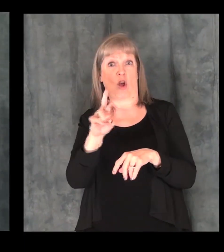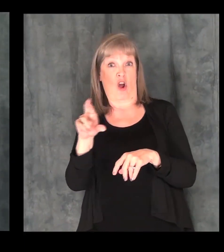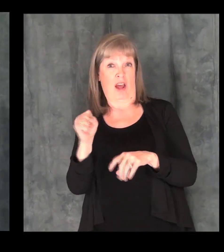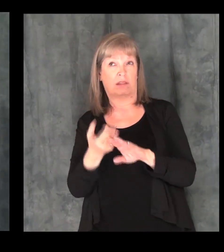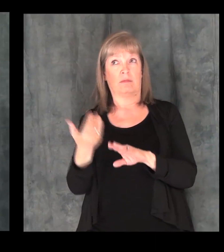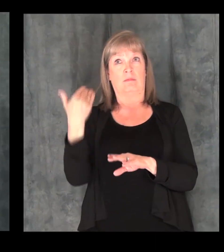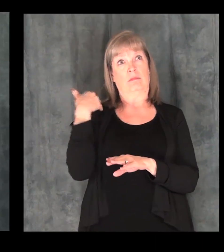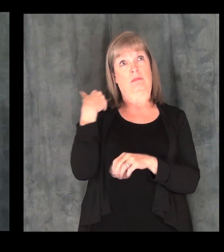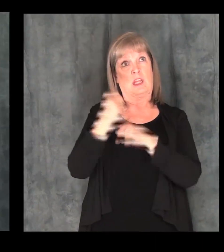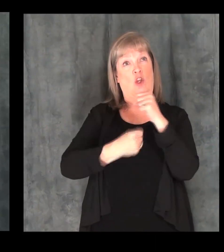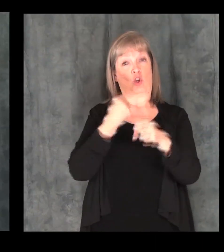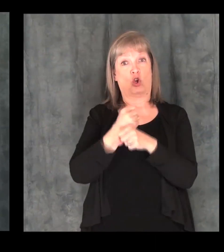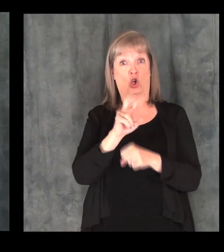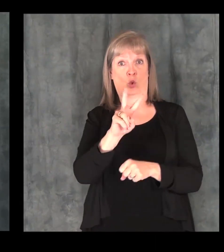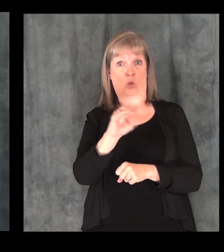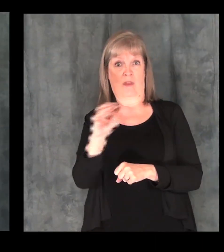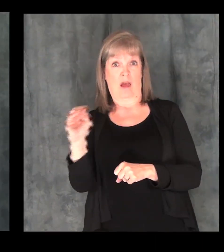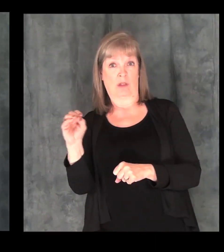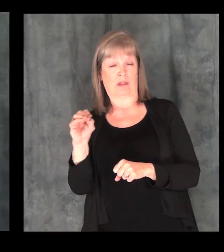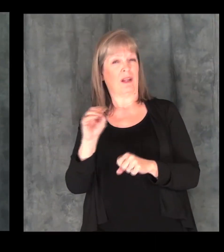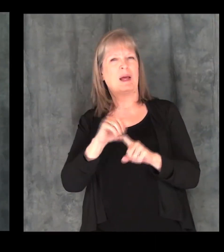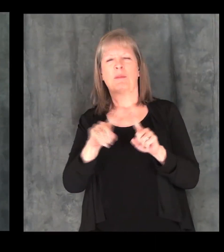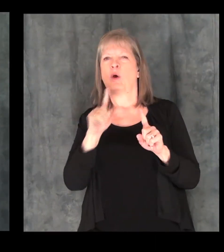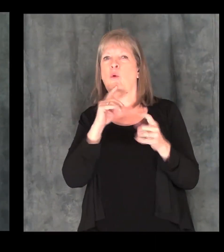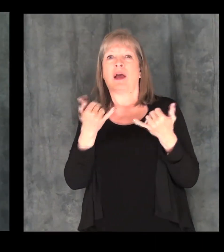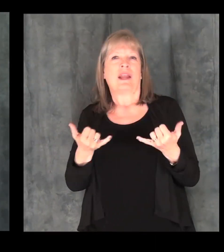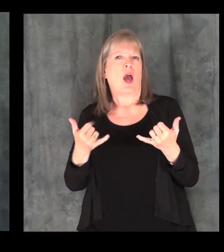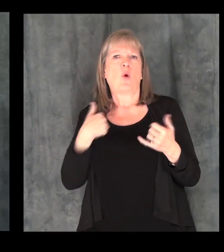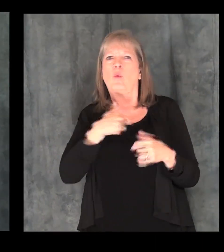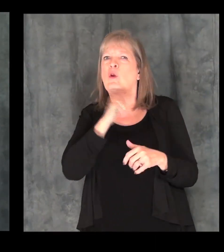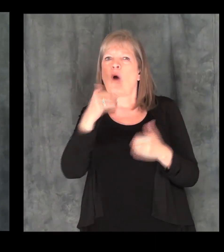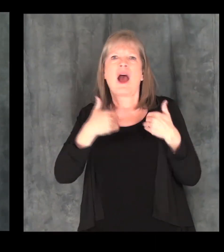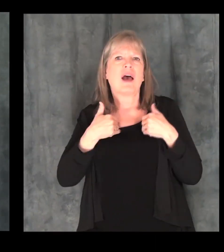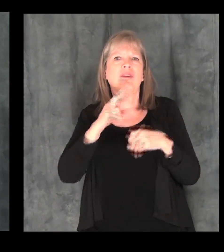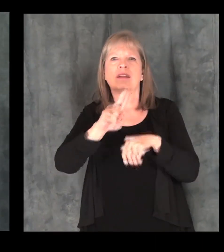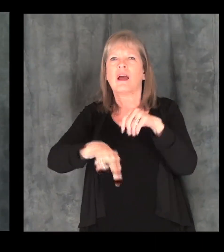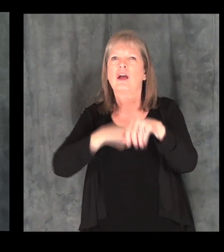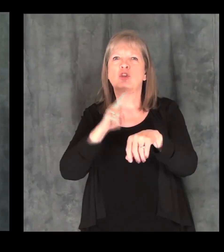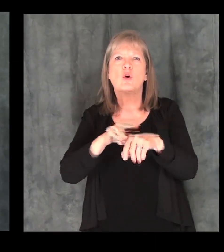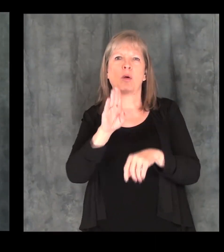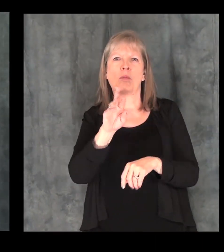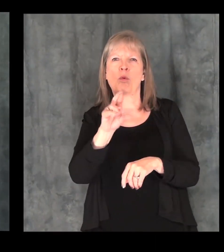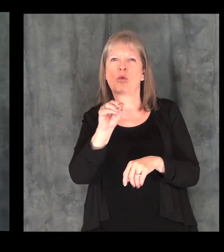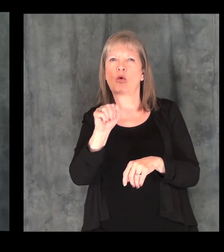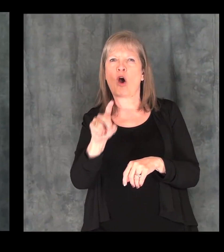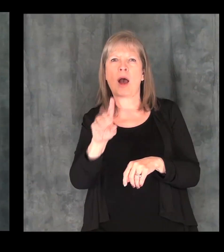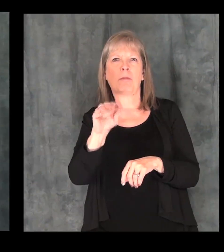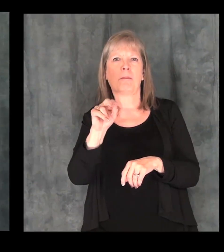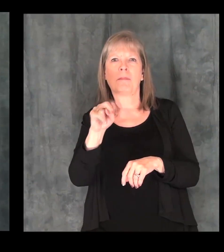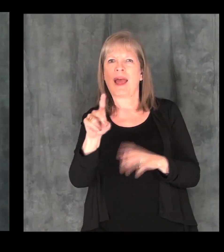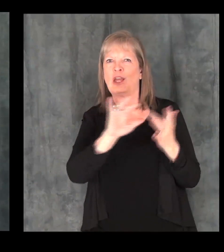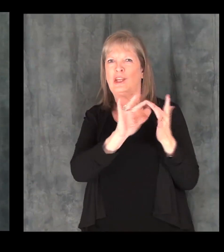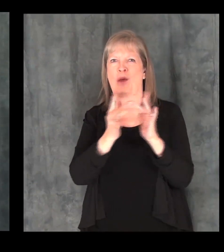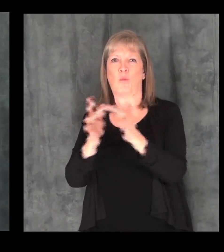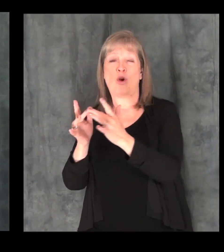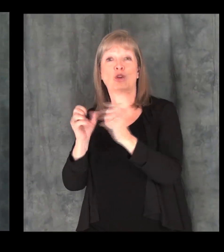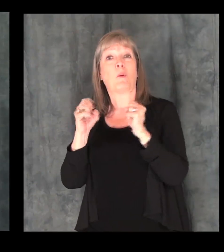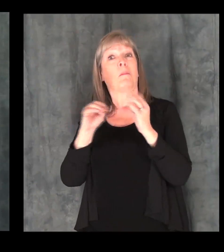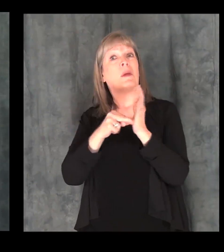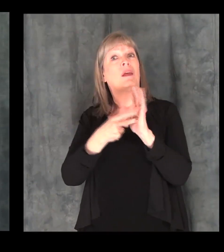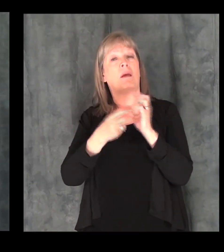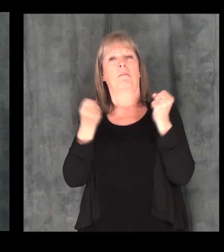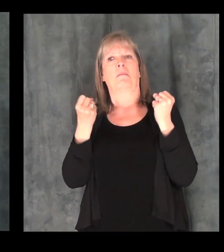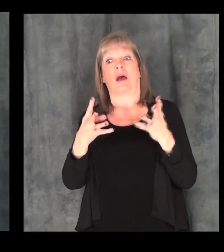but back then we still don't have a national broadband network, so many parts of Australia still, people